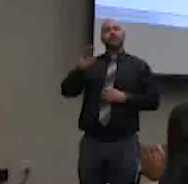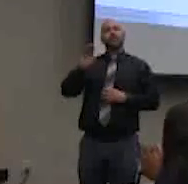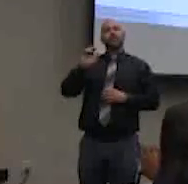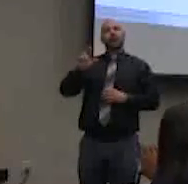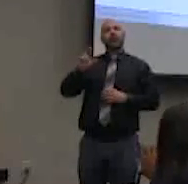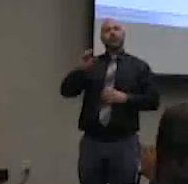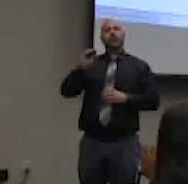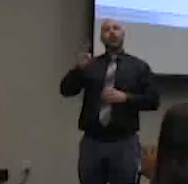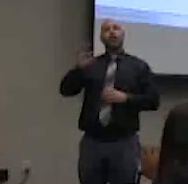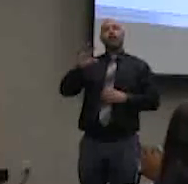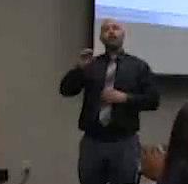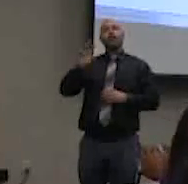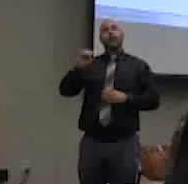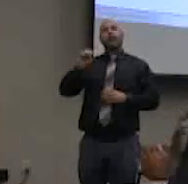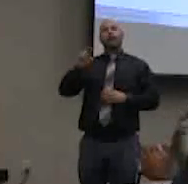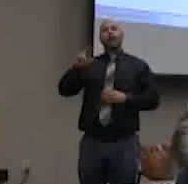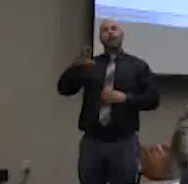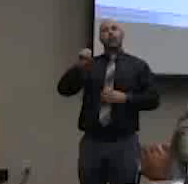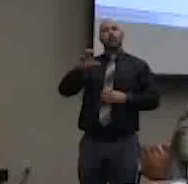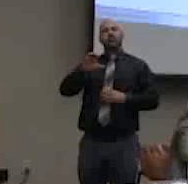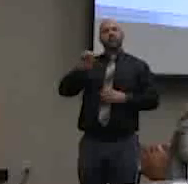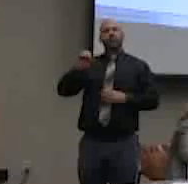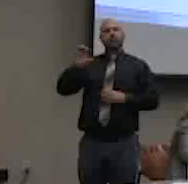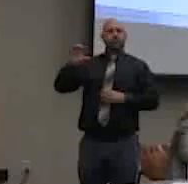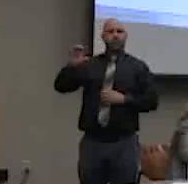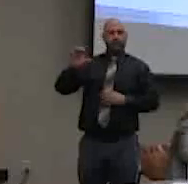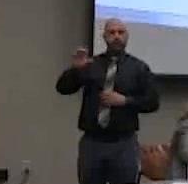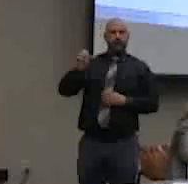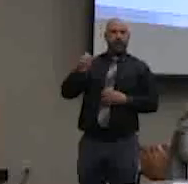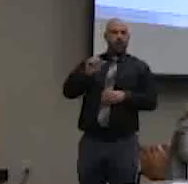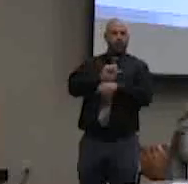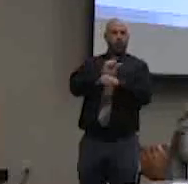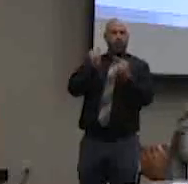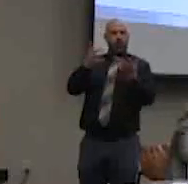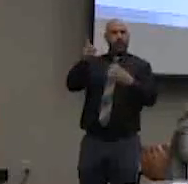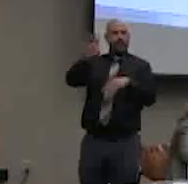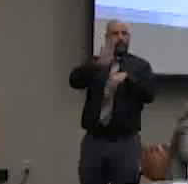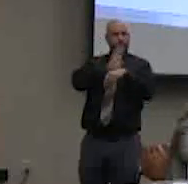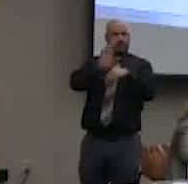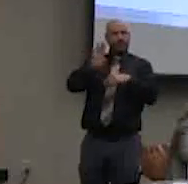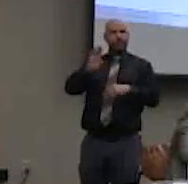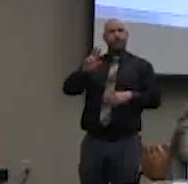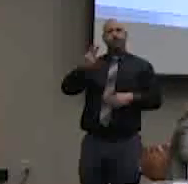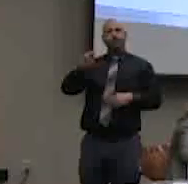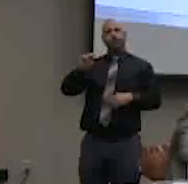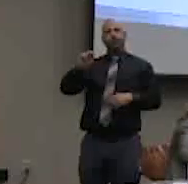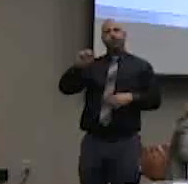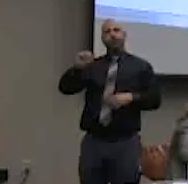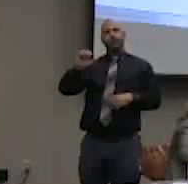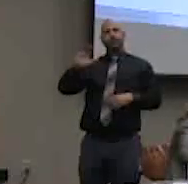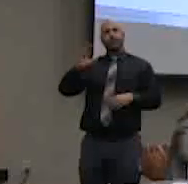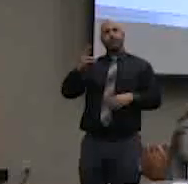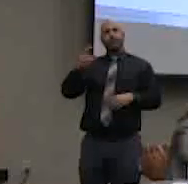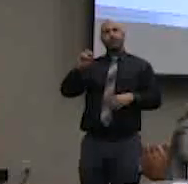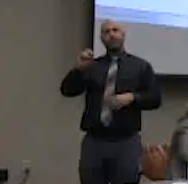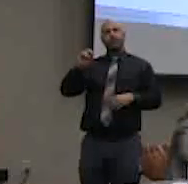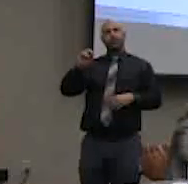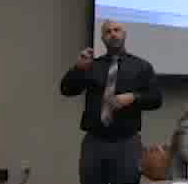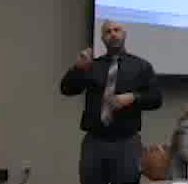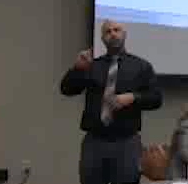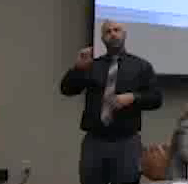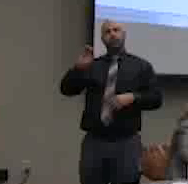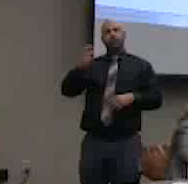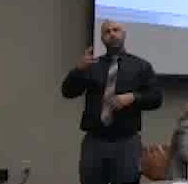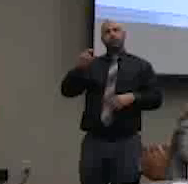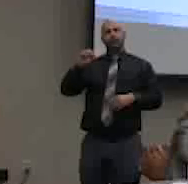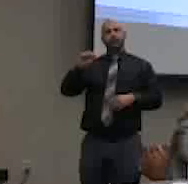largest employers are recovery drivers in Natchitoches Parish, and Natchitoches is a little bit bigger than Rhode Island and 39,000 people spread across all of it. So